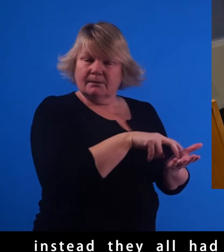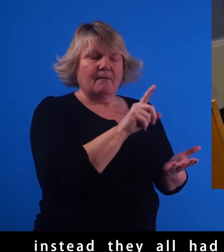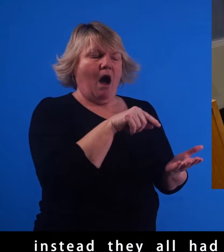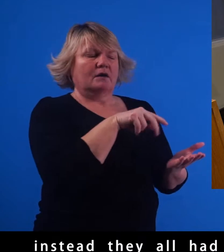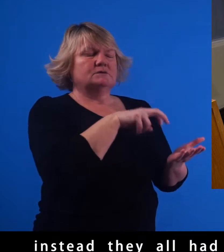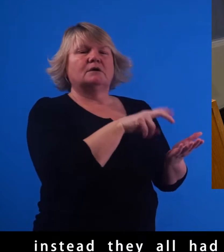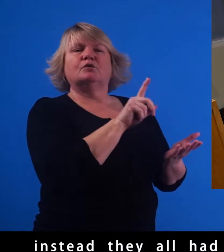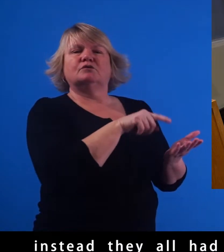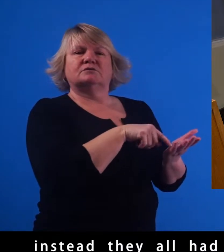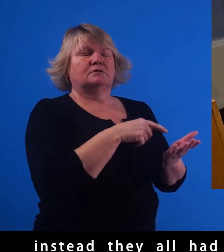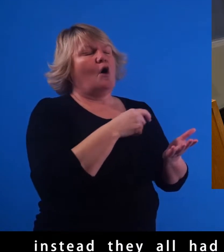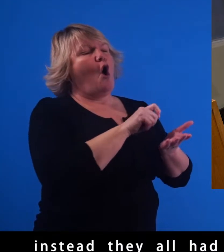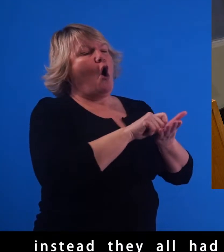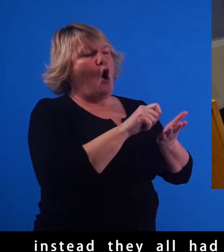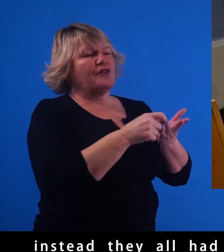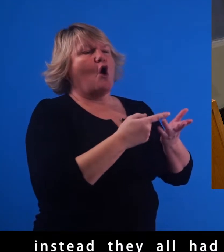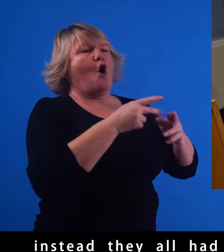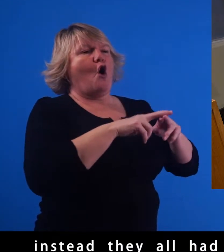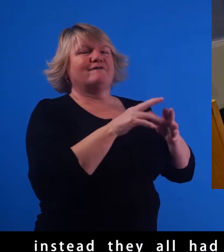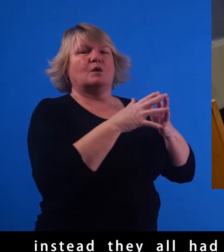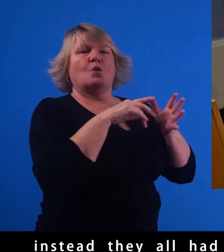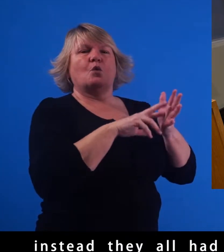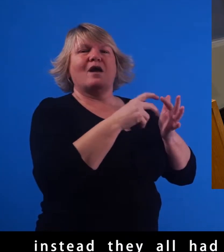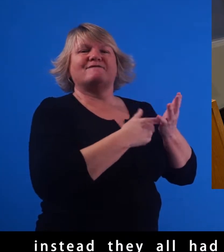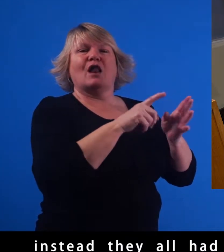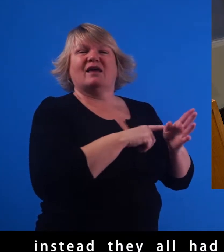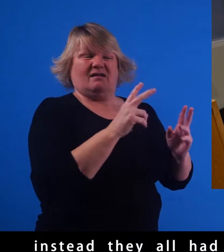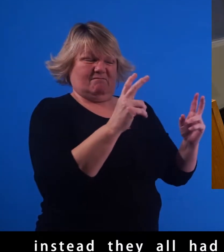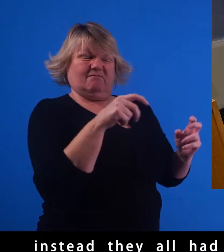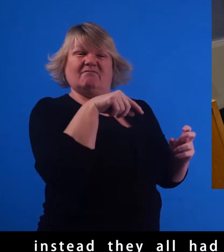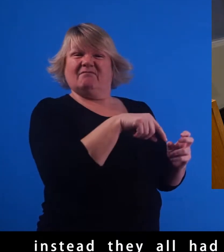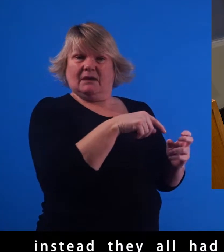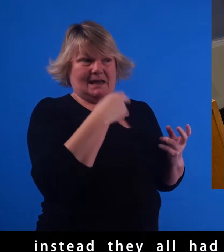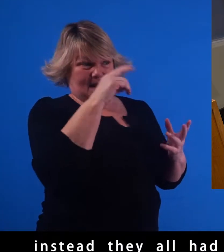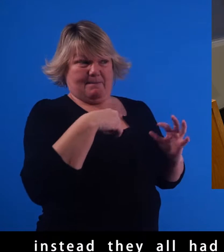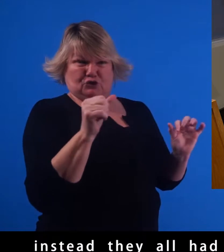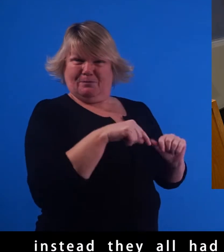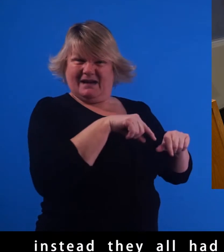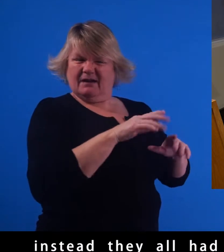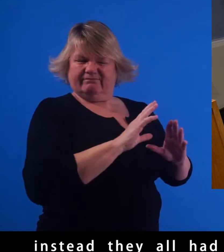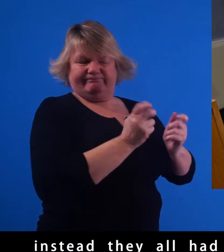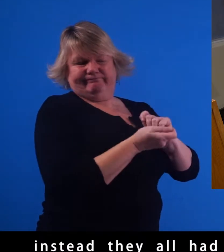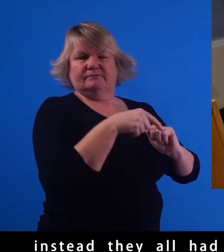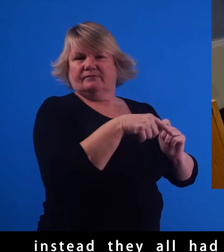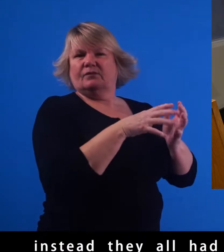Instead, they all had "by the author of Waverley," where his name should have appeared.